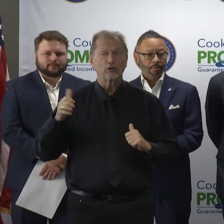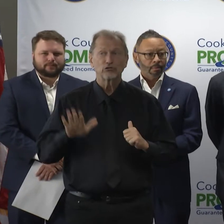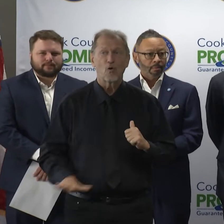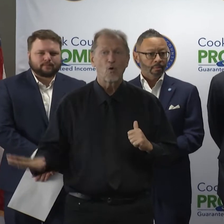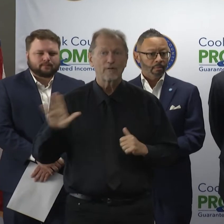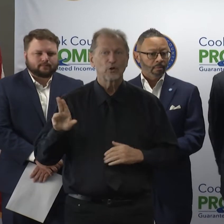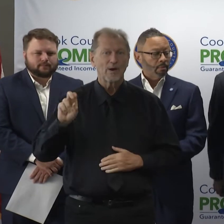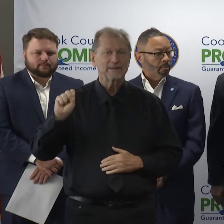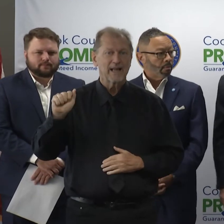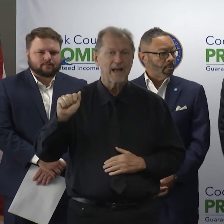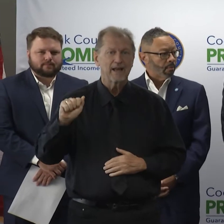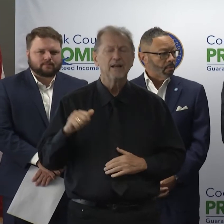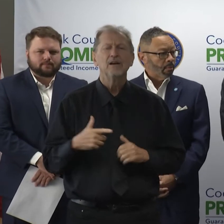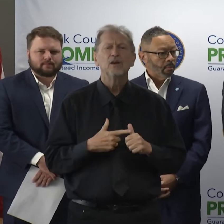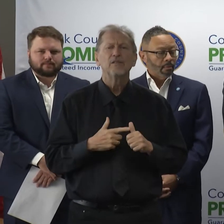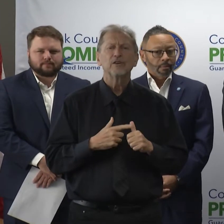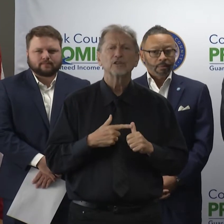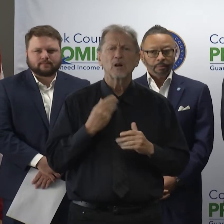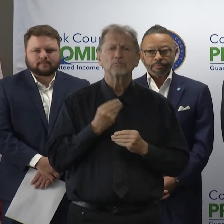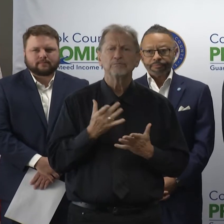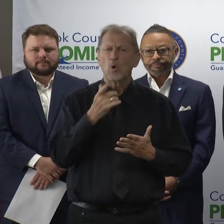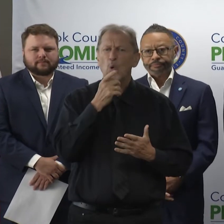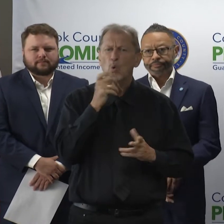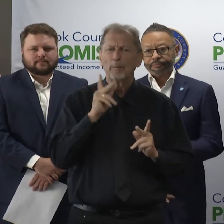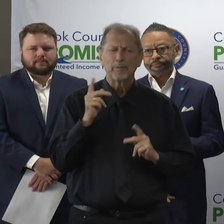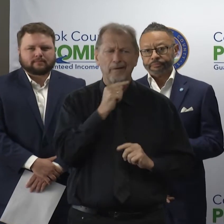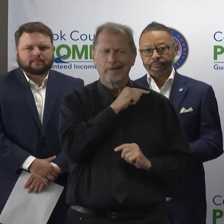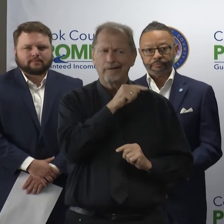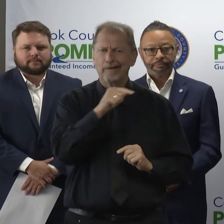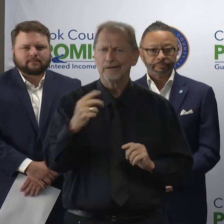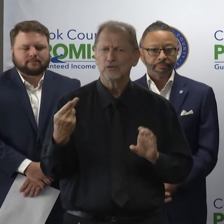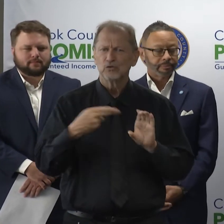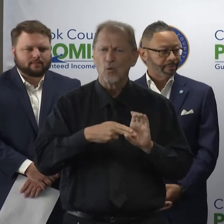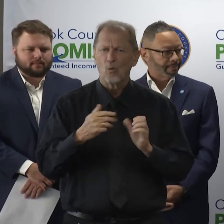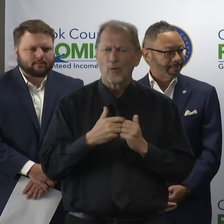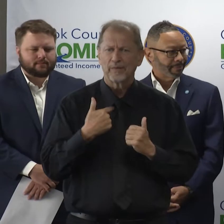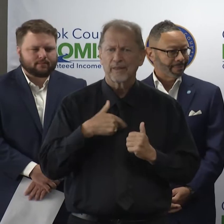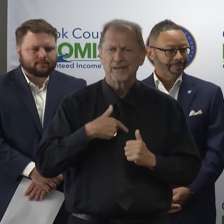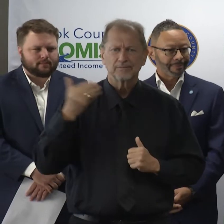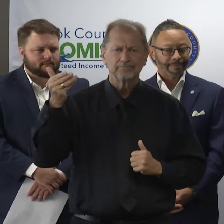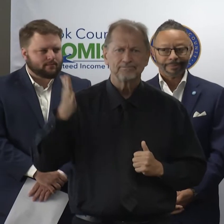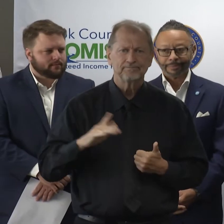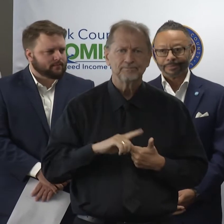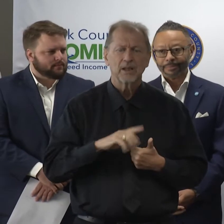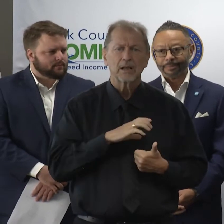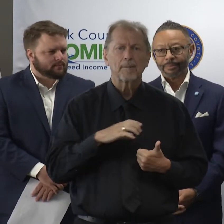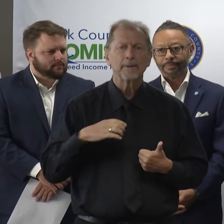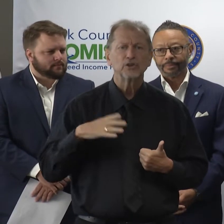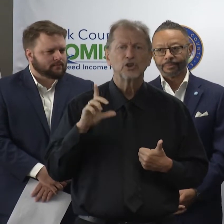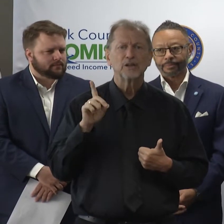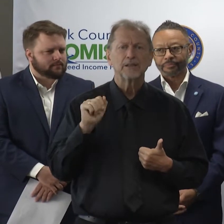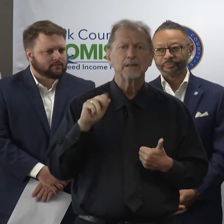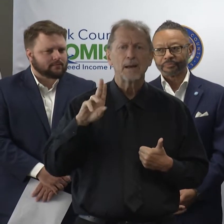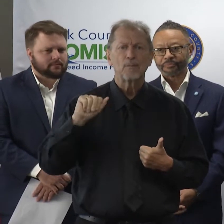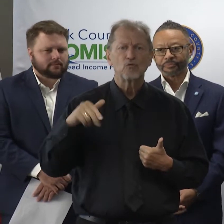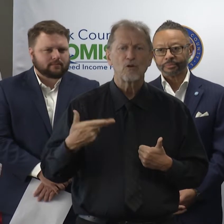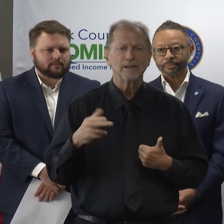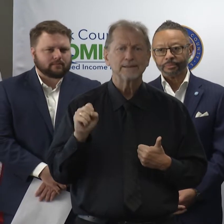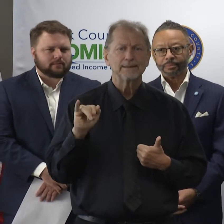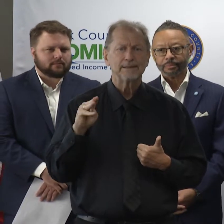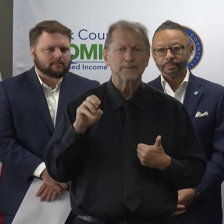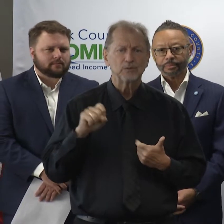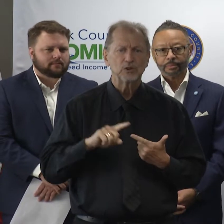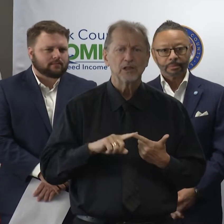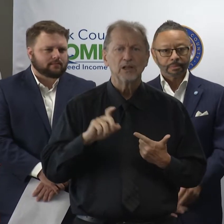like to acknowledge the elected officials and distinguished guests who have joined us today as speakers. Commissioner Deborah Sims, who will be joining us shortly.